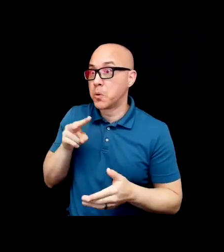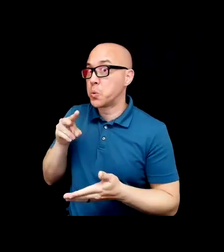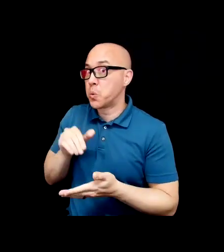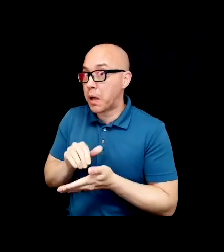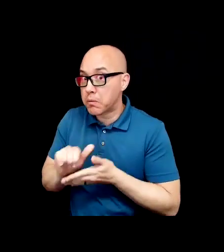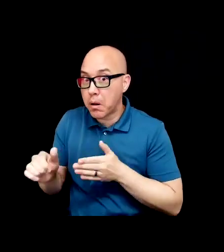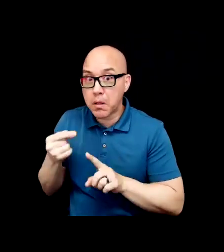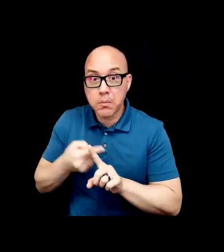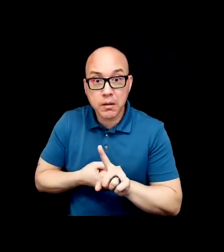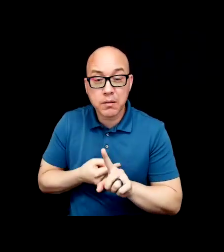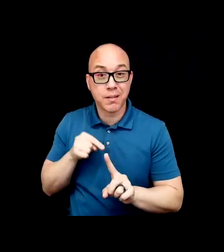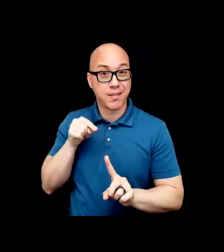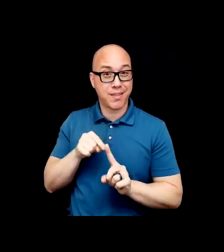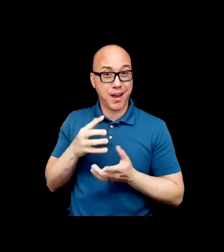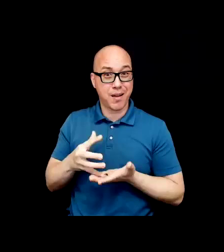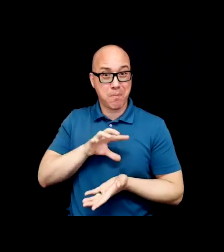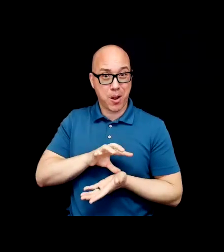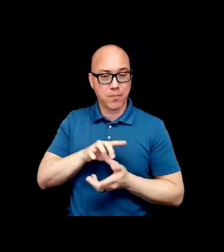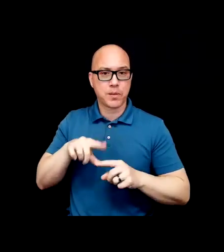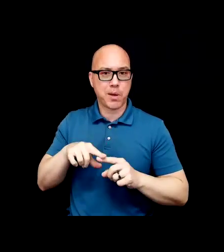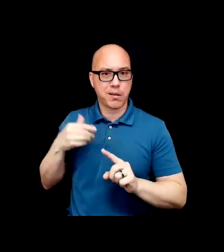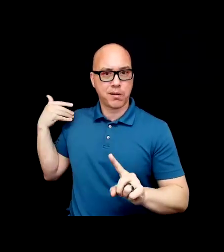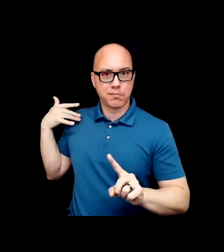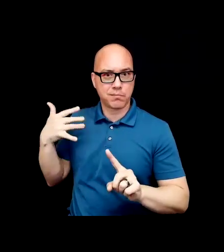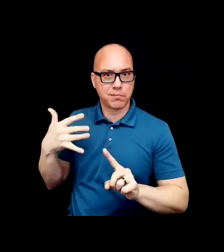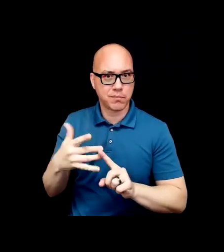amount is based on the person's previous earnings.